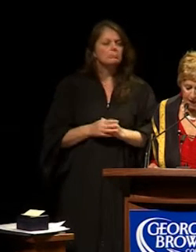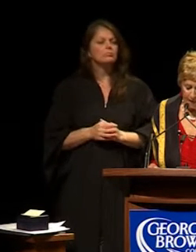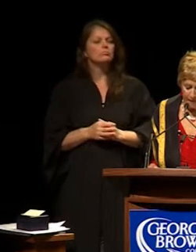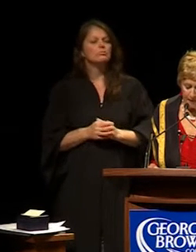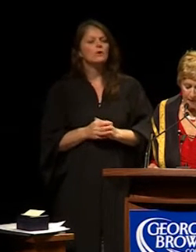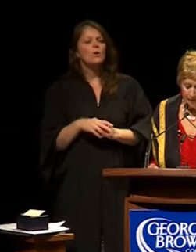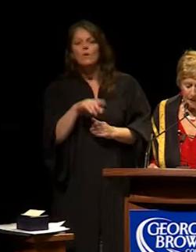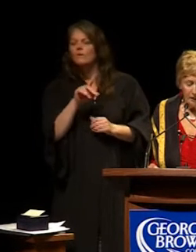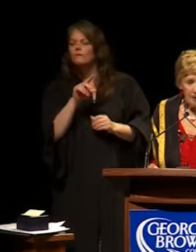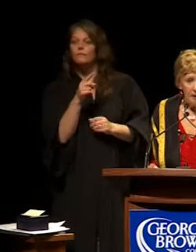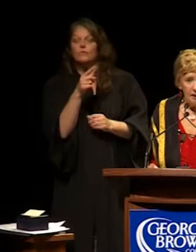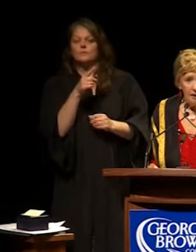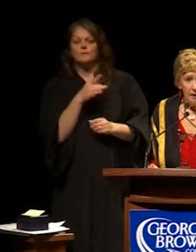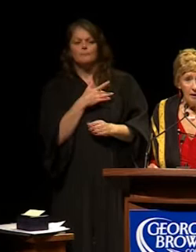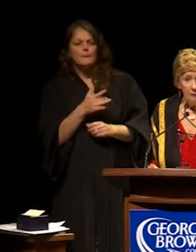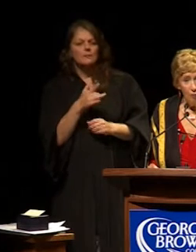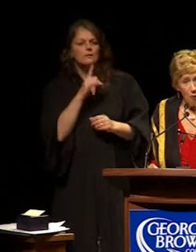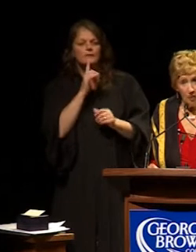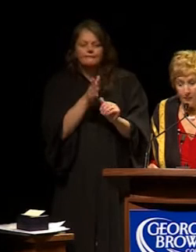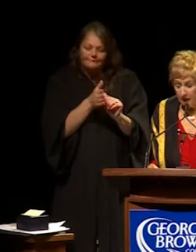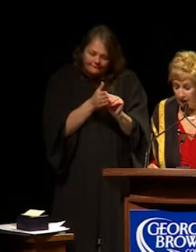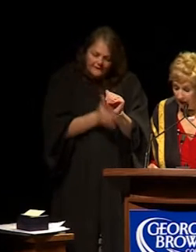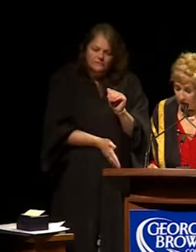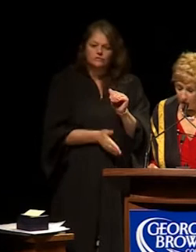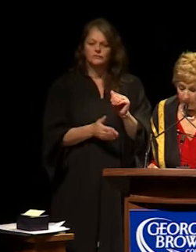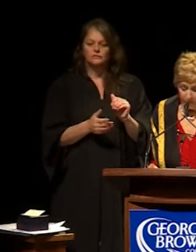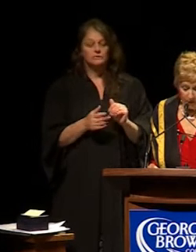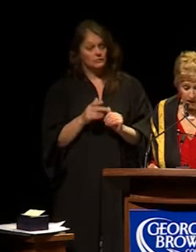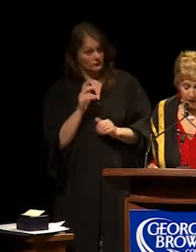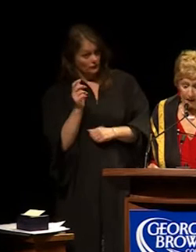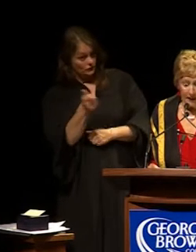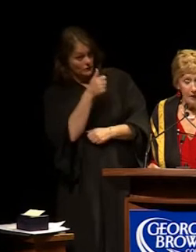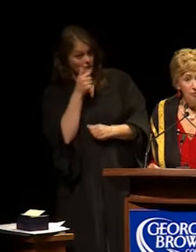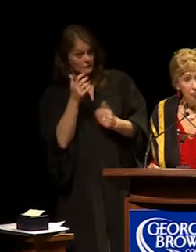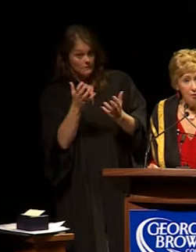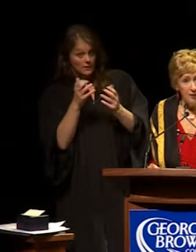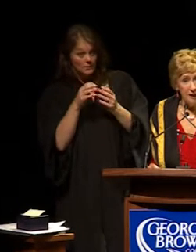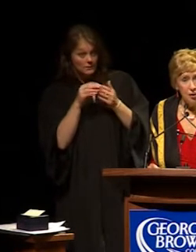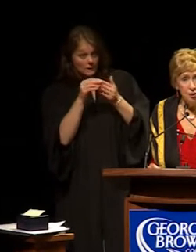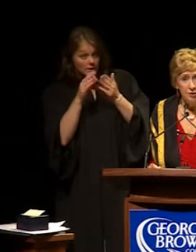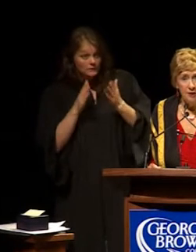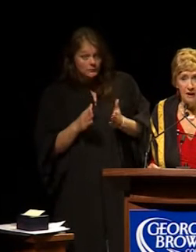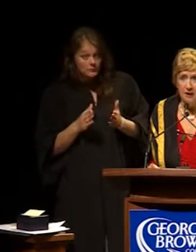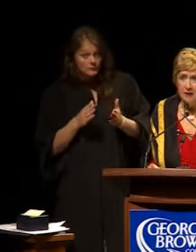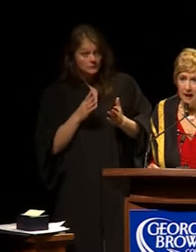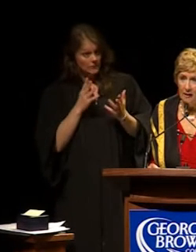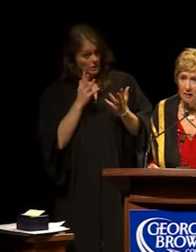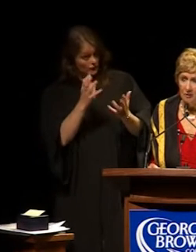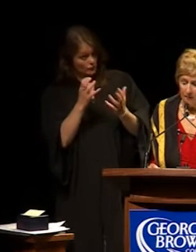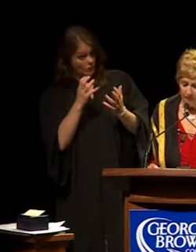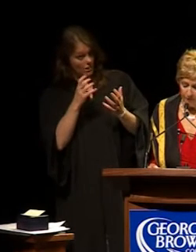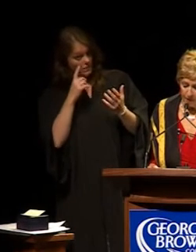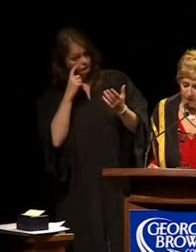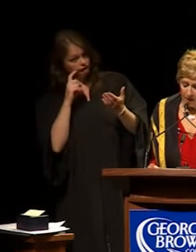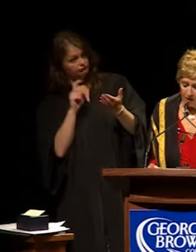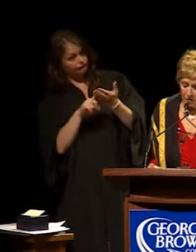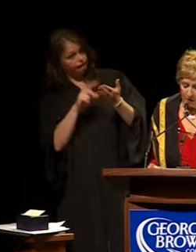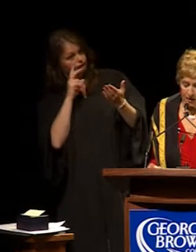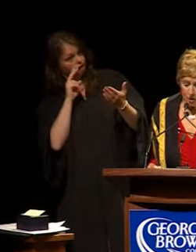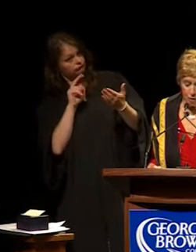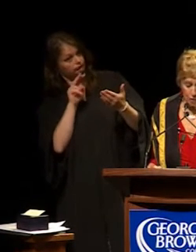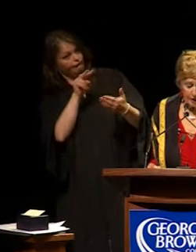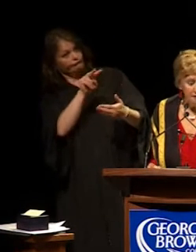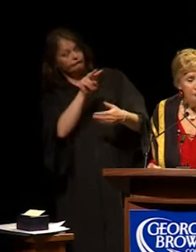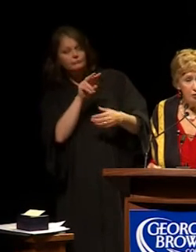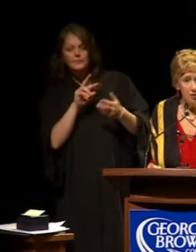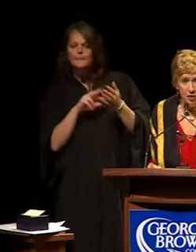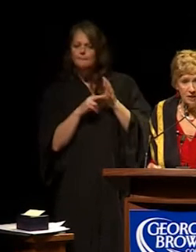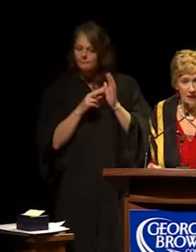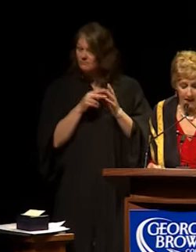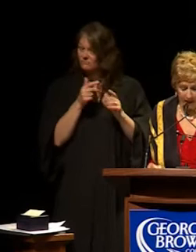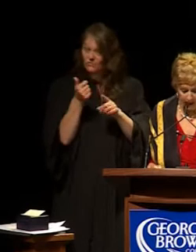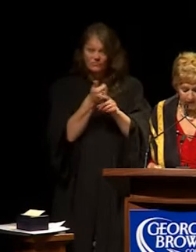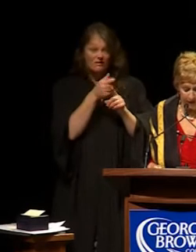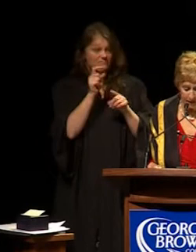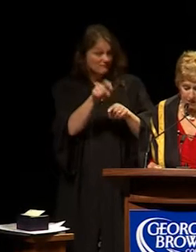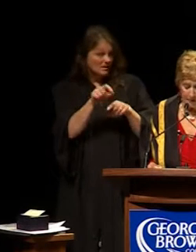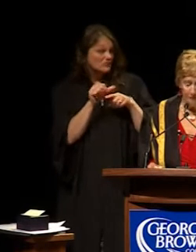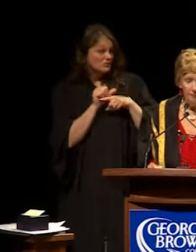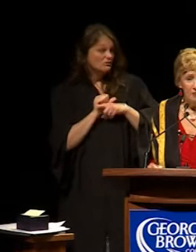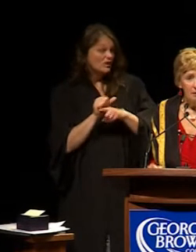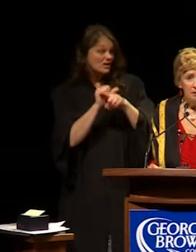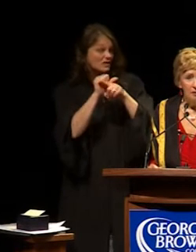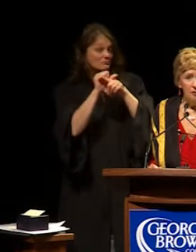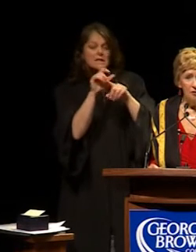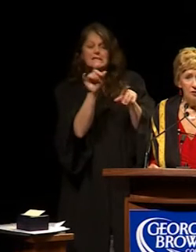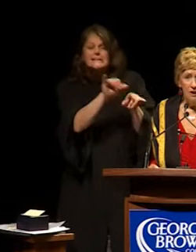done. If you want to be a leader and gain the credentials and title, you need to train for it just like an